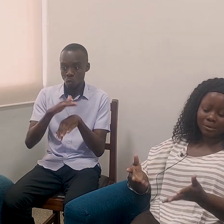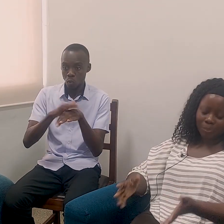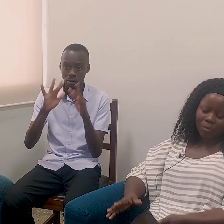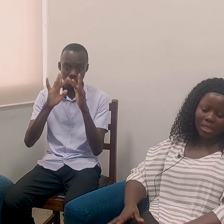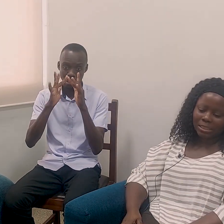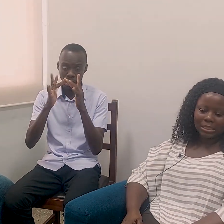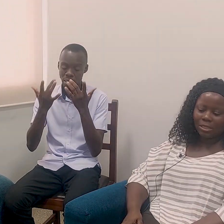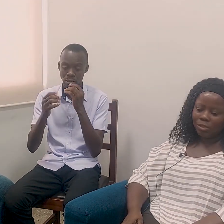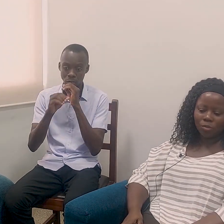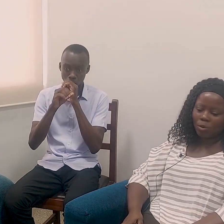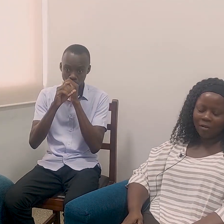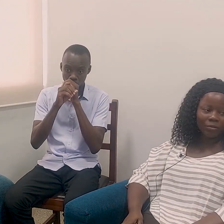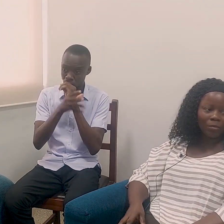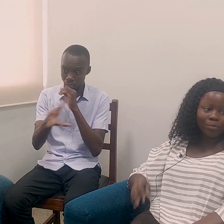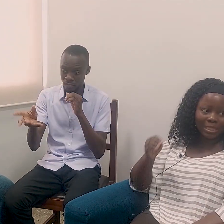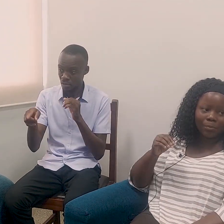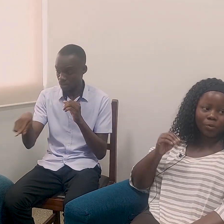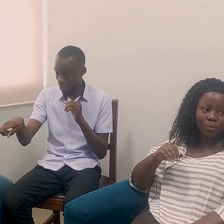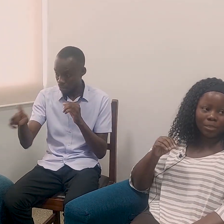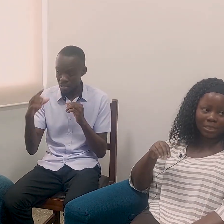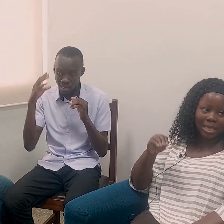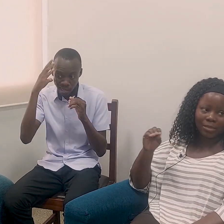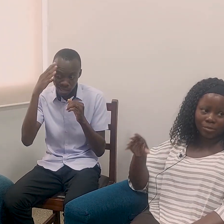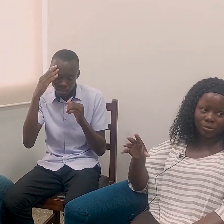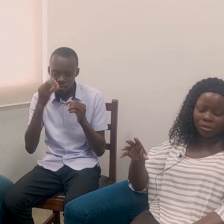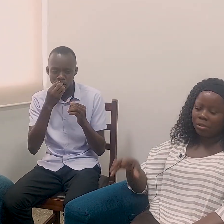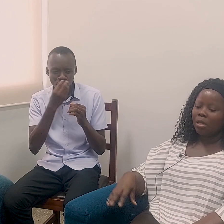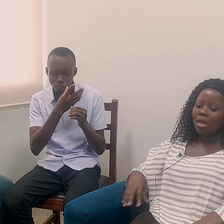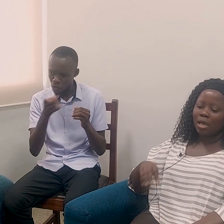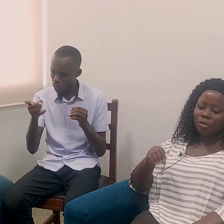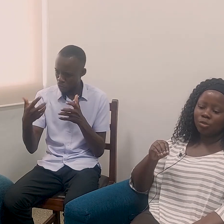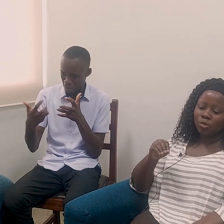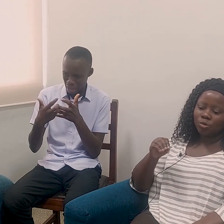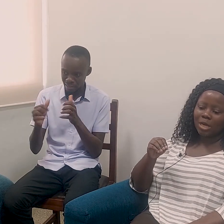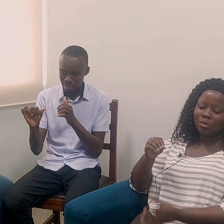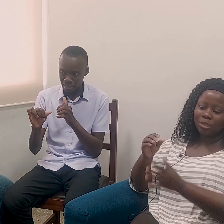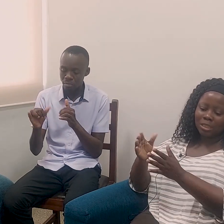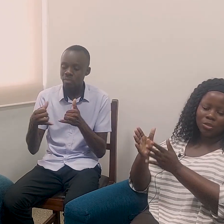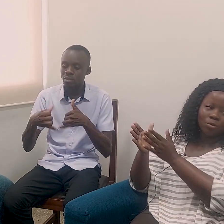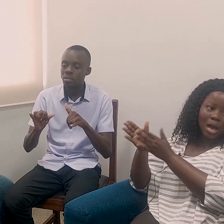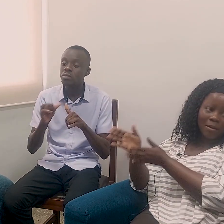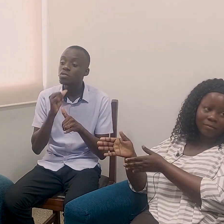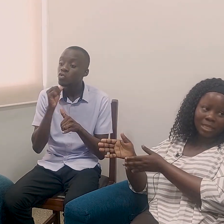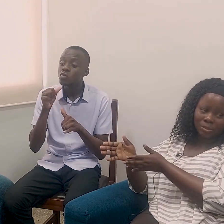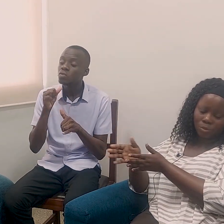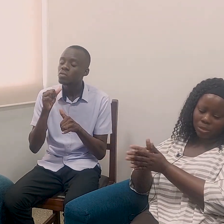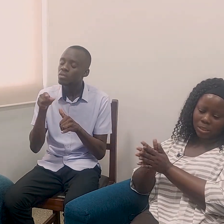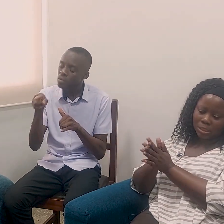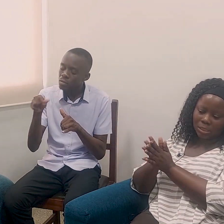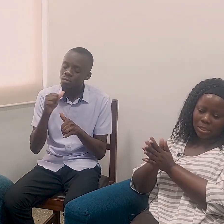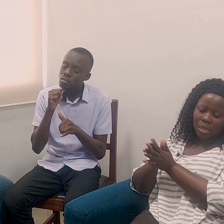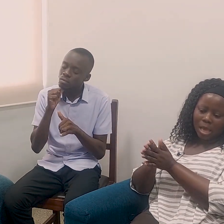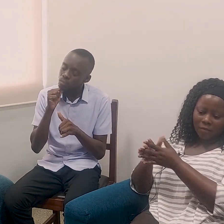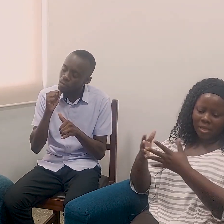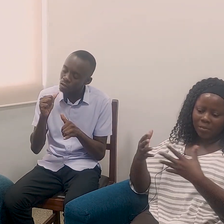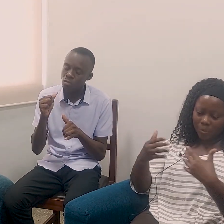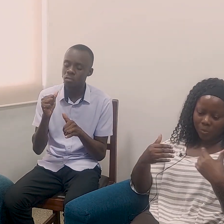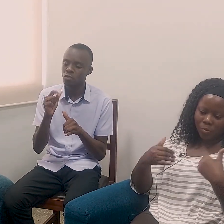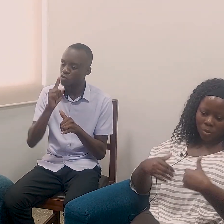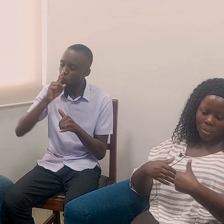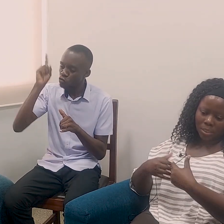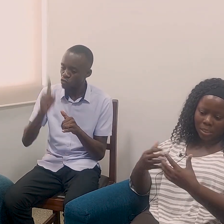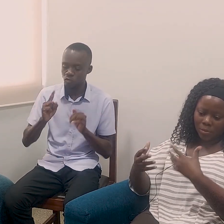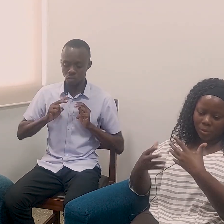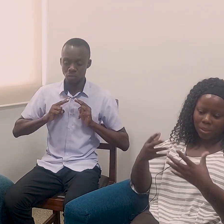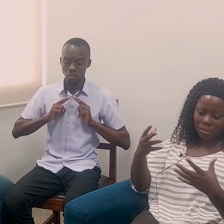their experience, you have not been properly diagnosed, and so you cannot say you have that condition. I've had